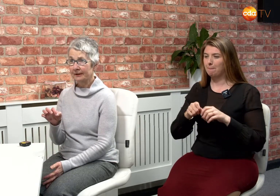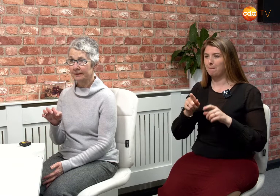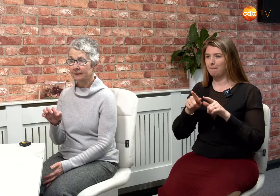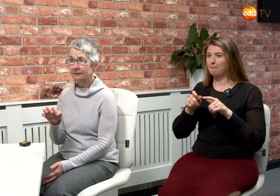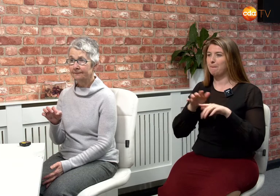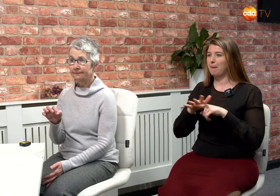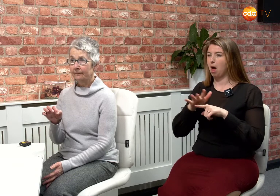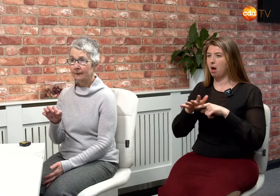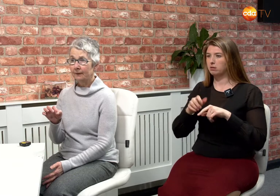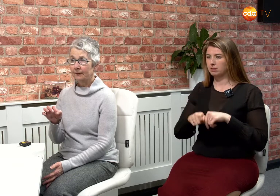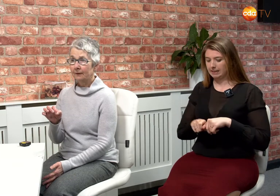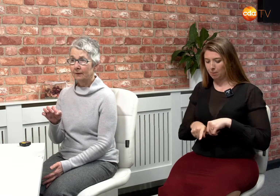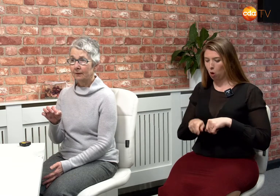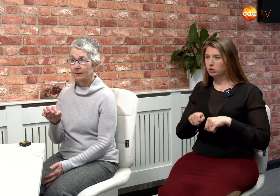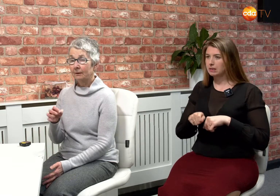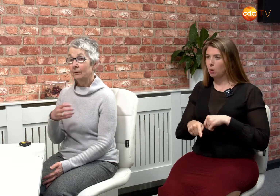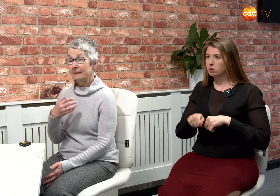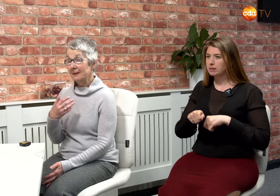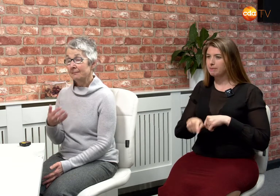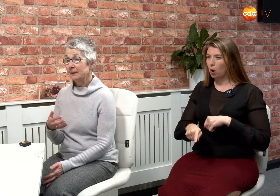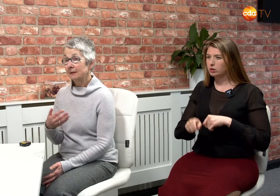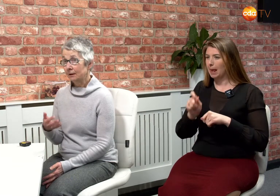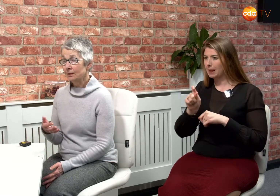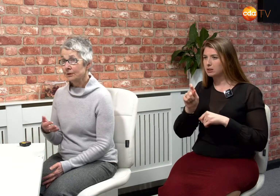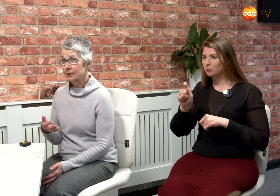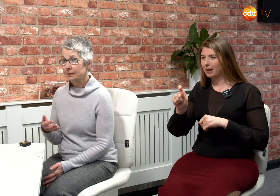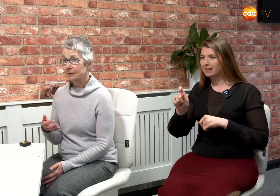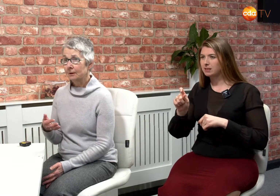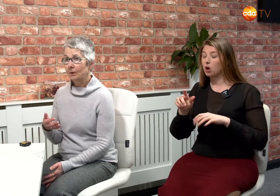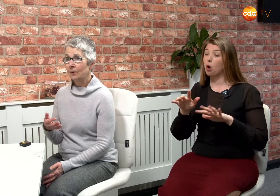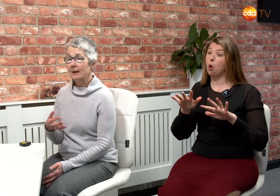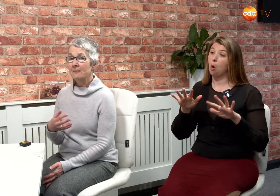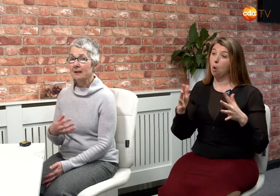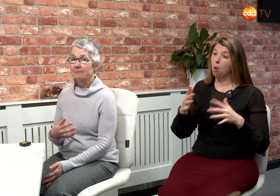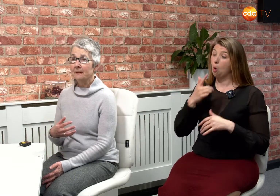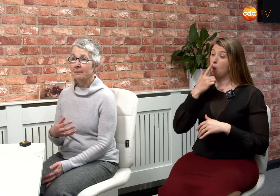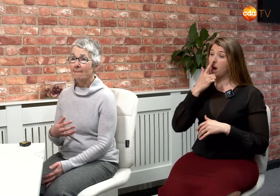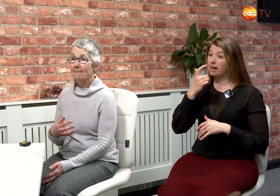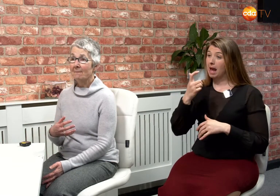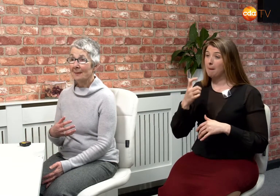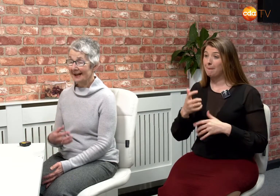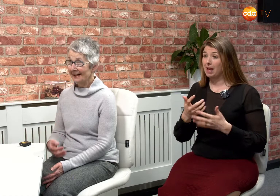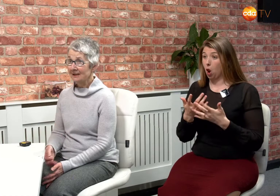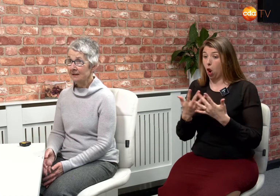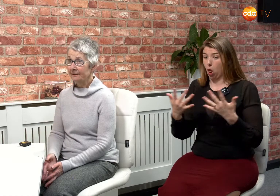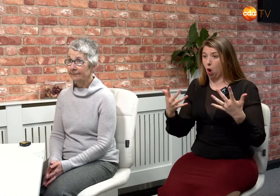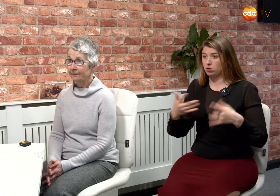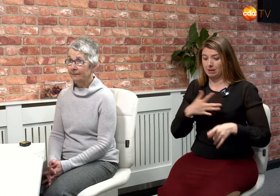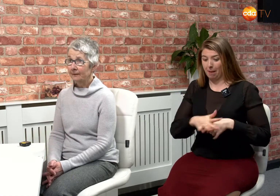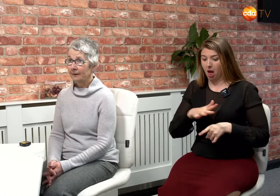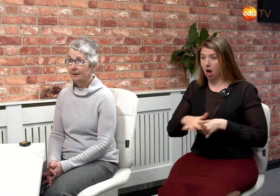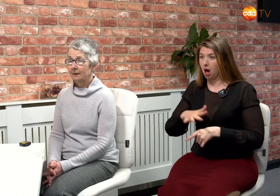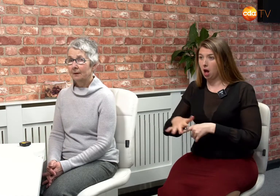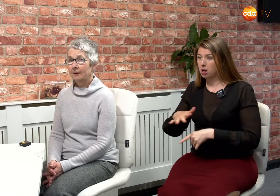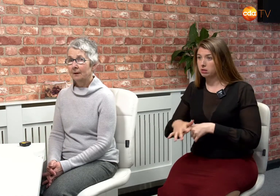the vagina, or it might be a lot, or there might be